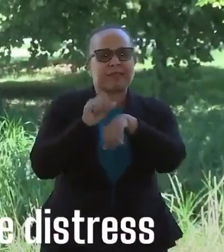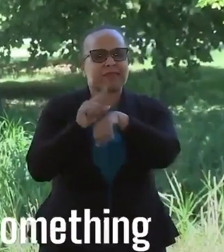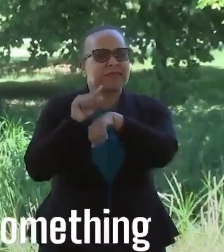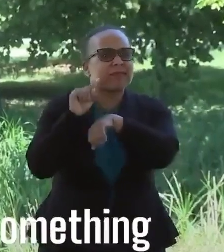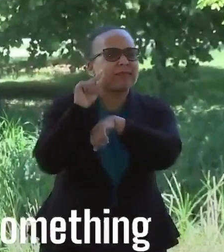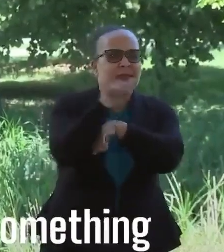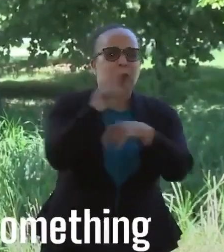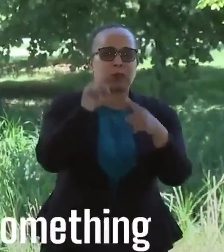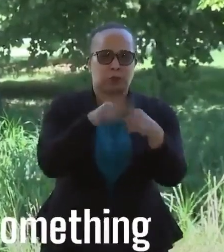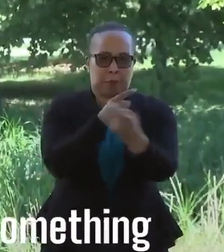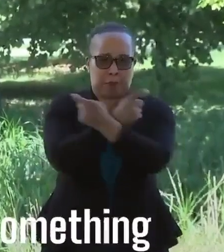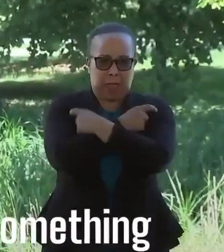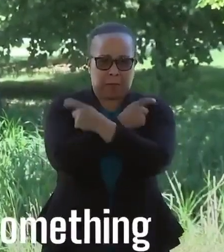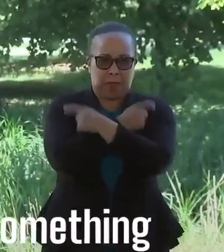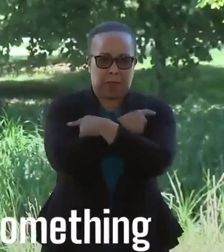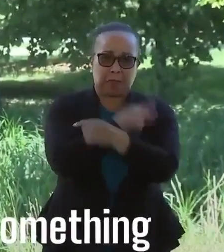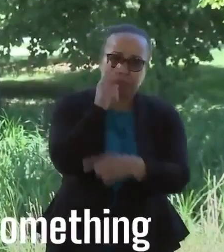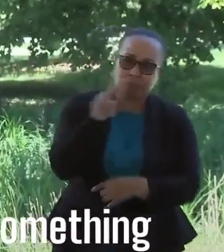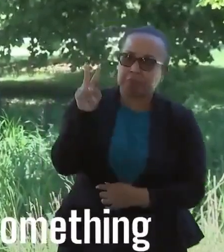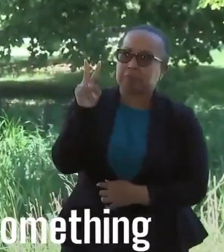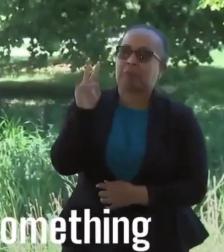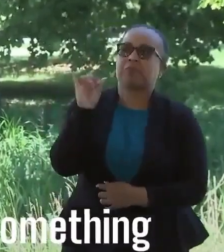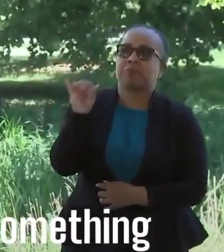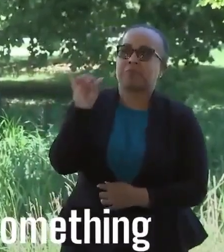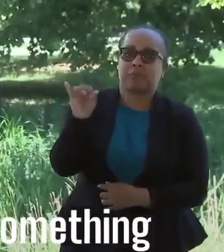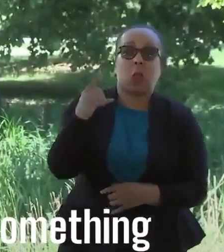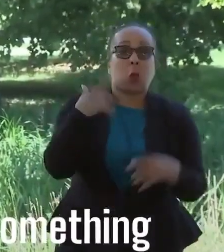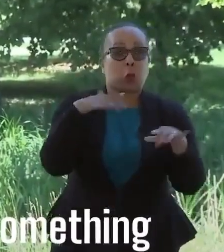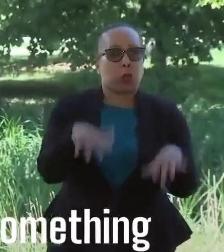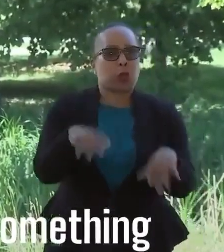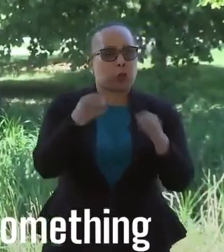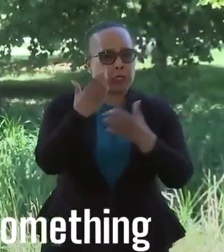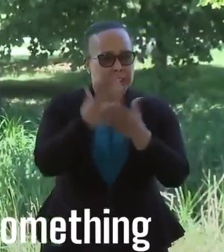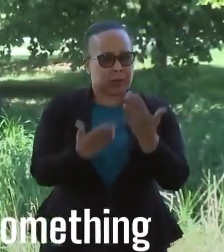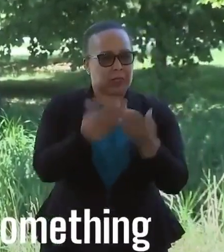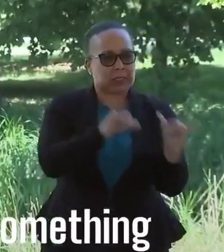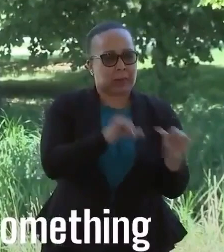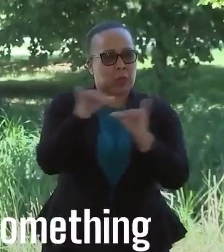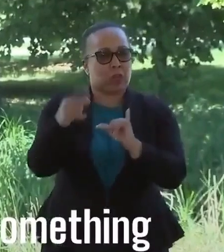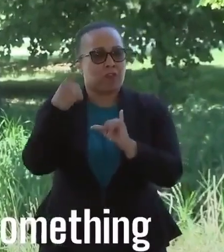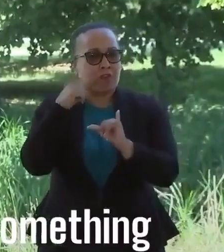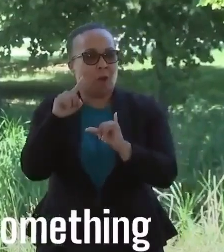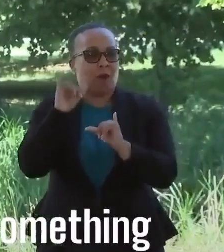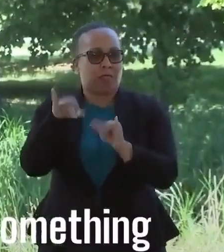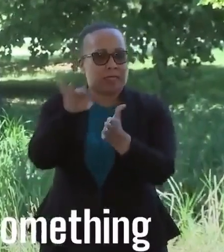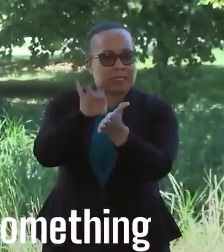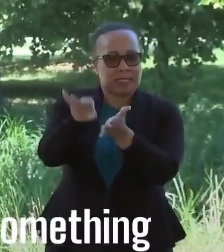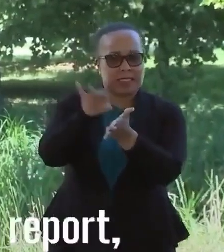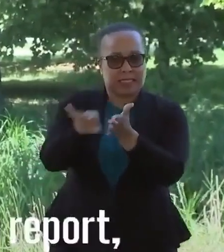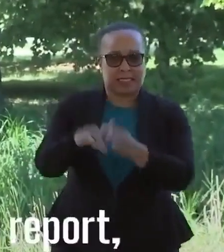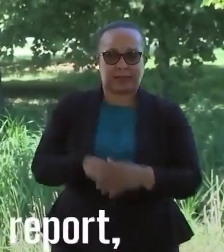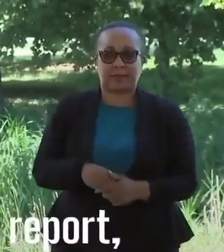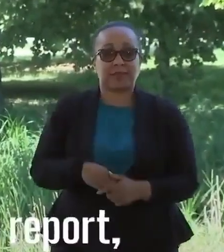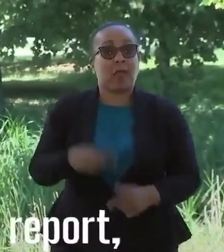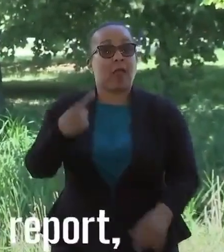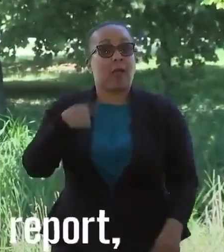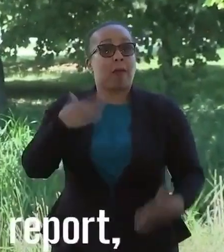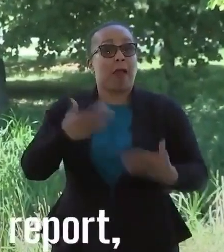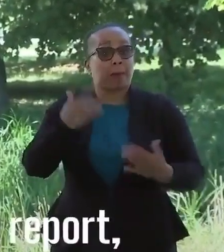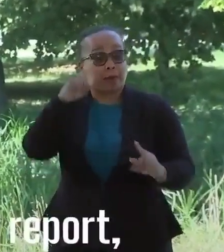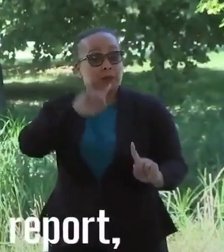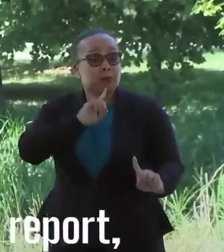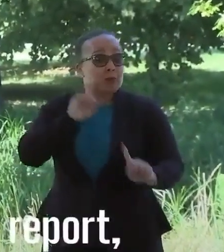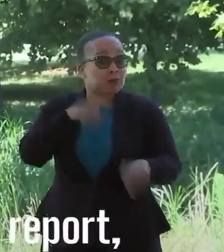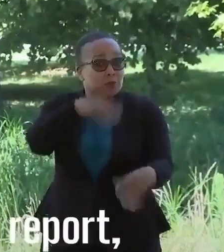Batman. So we are doing something similar for the census. And I'm happy to